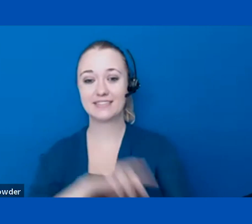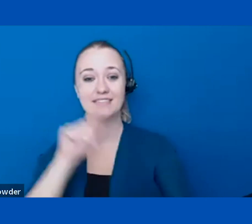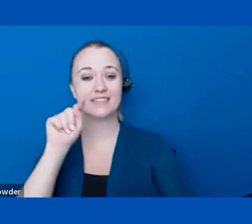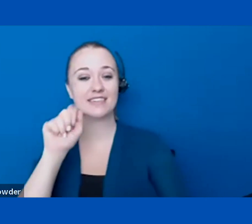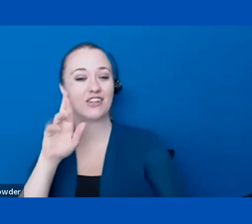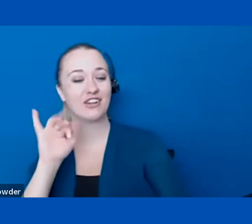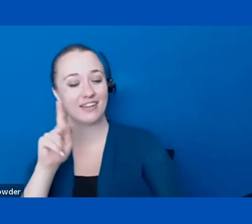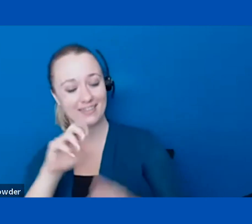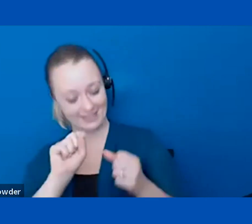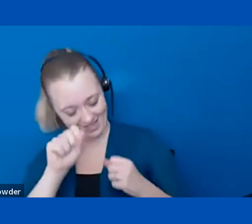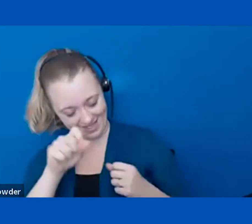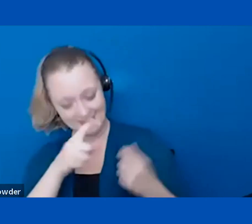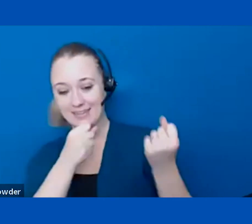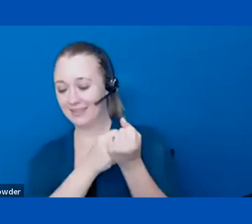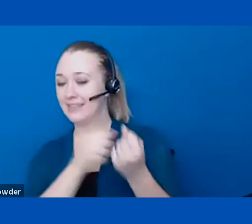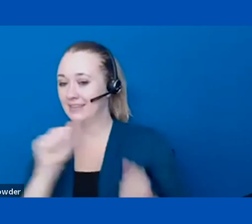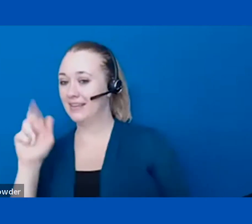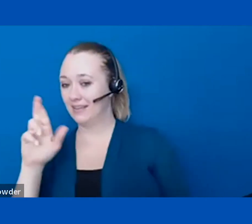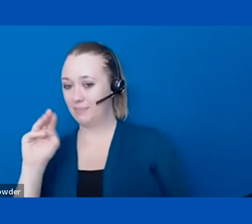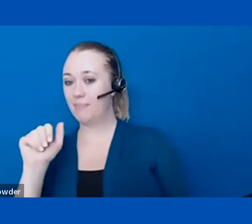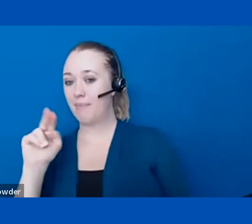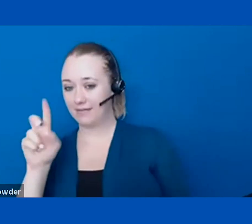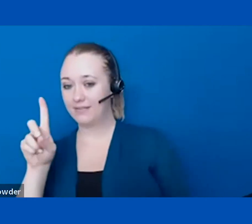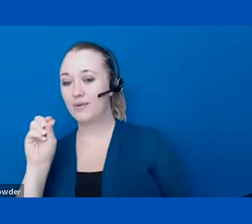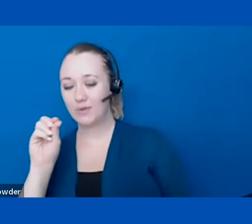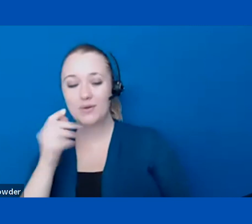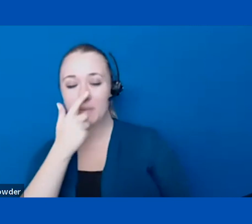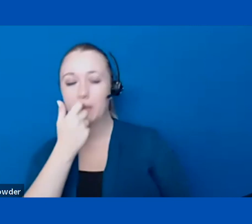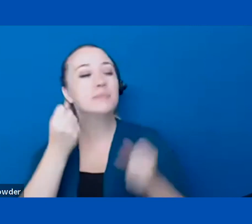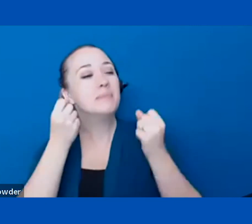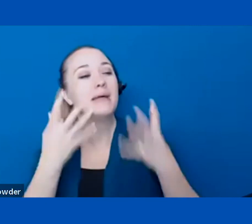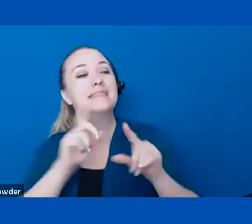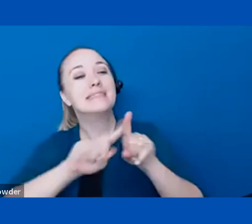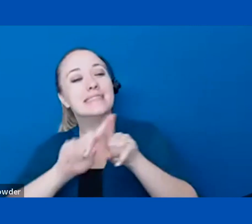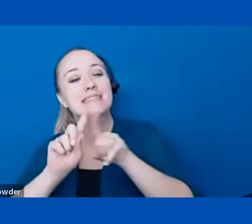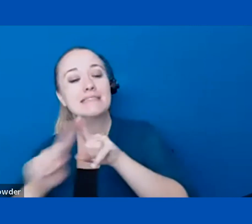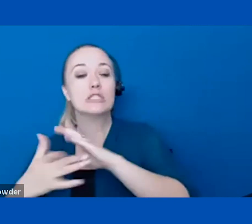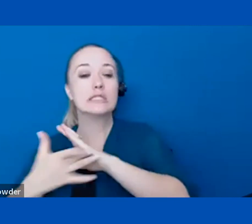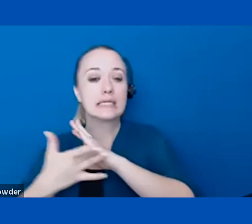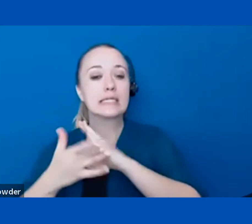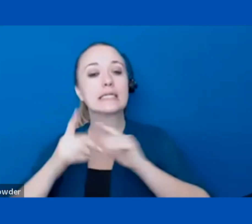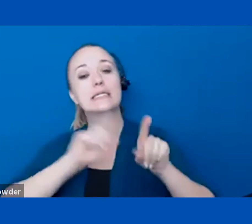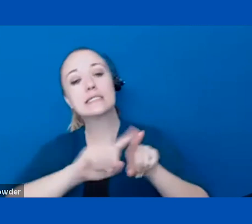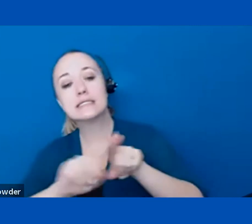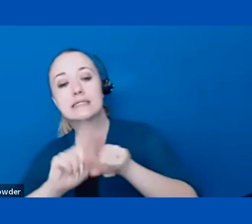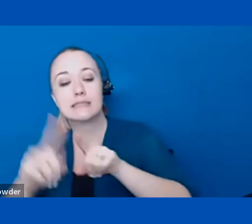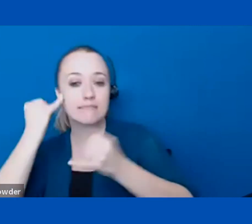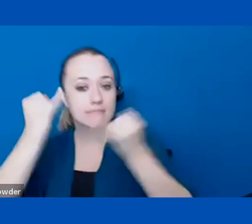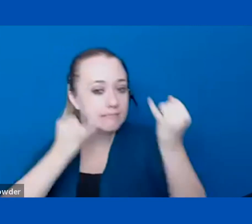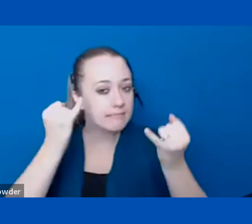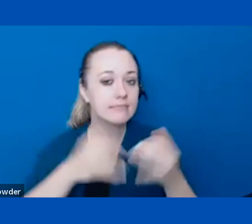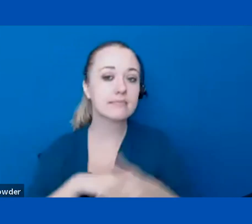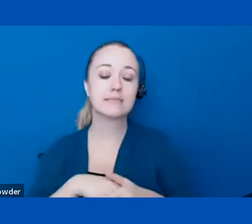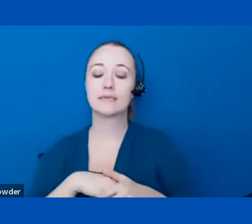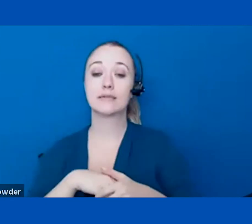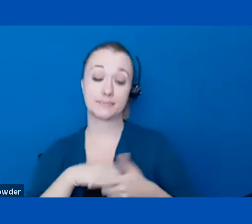said, Armando, you know, there's a lot of different techniques in terms of what people might do. You know, sometimes like when I'm using the oven